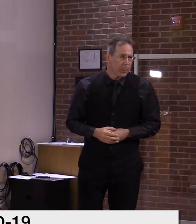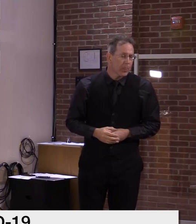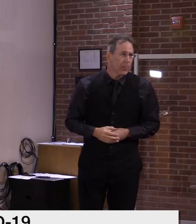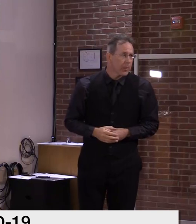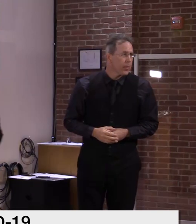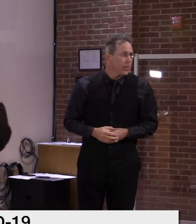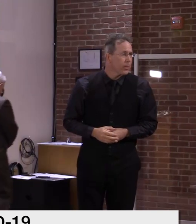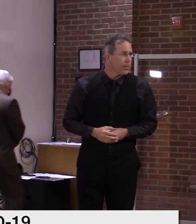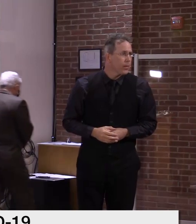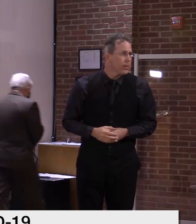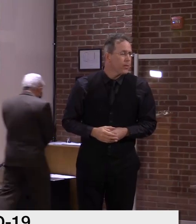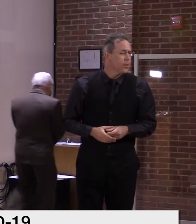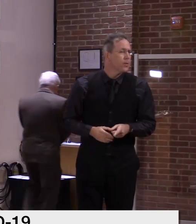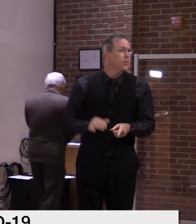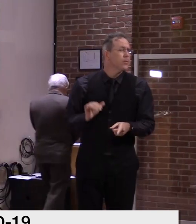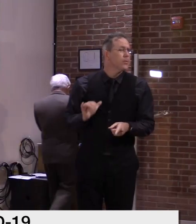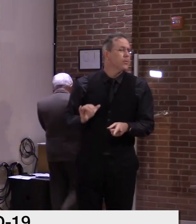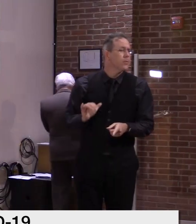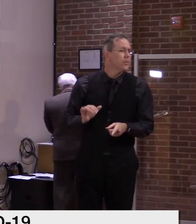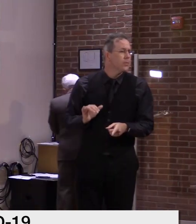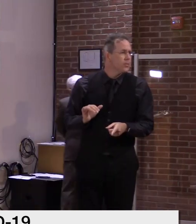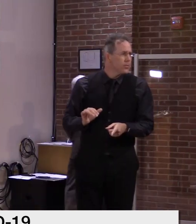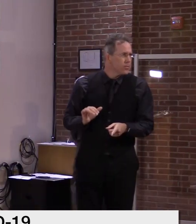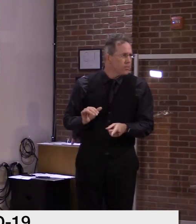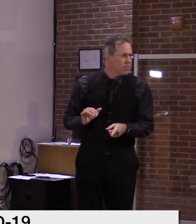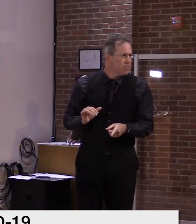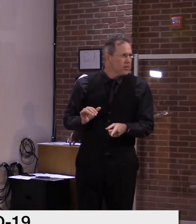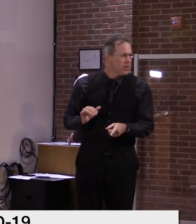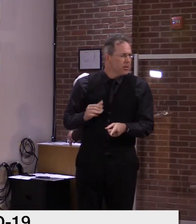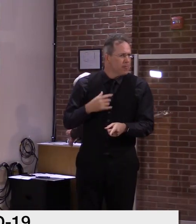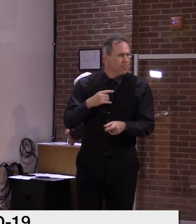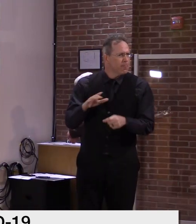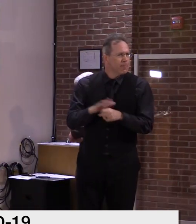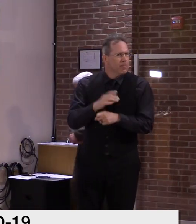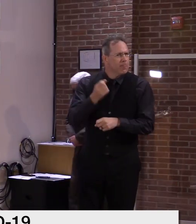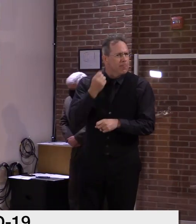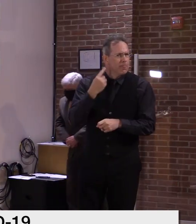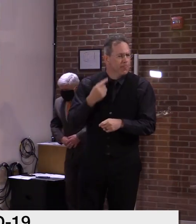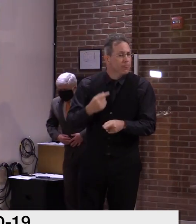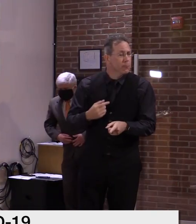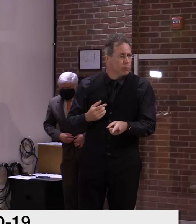Okay, I think I'm not quite understanding that. This is somebody with a traditional disability?